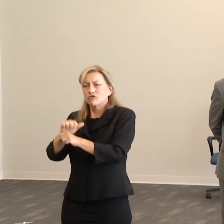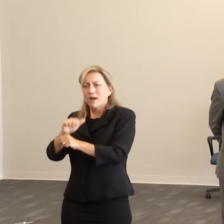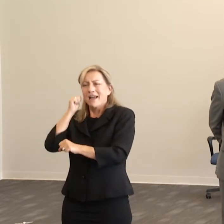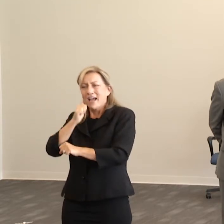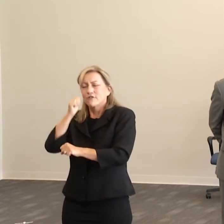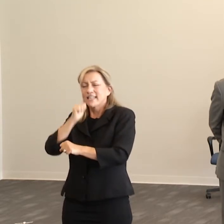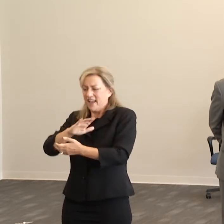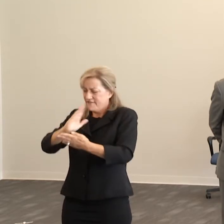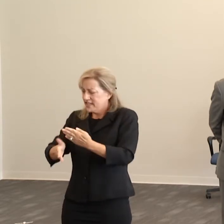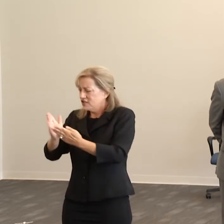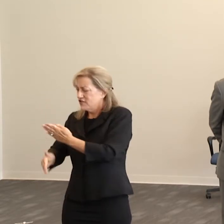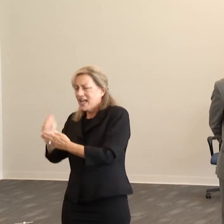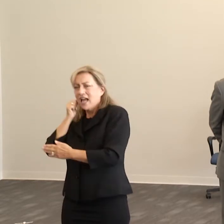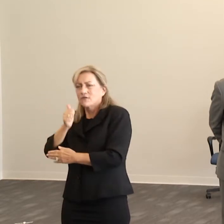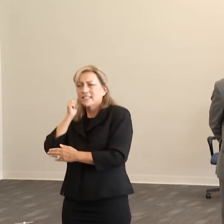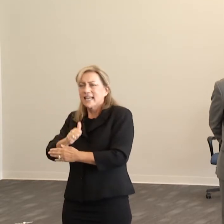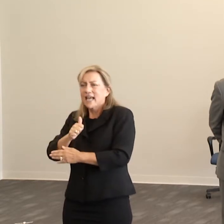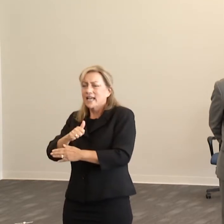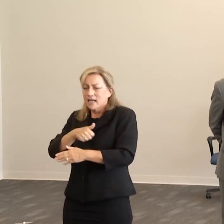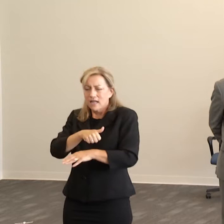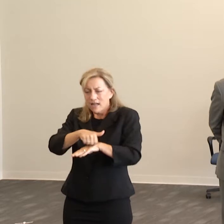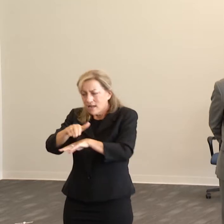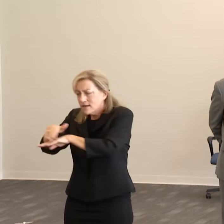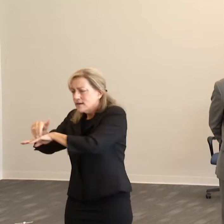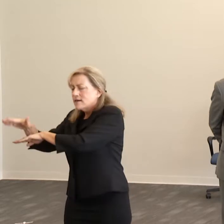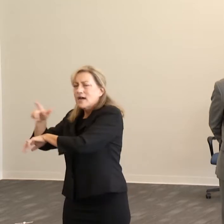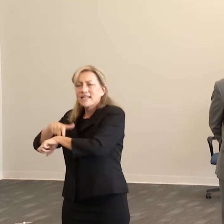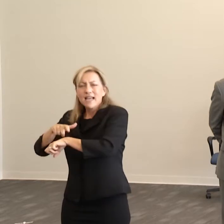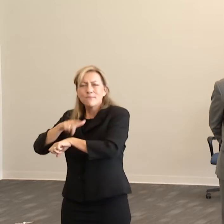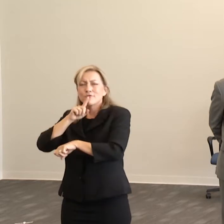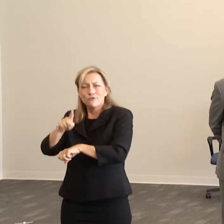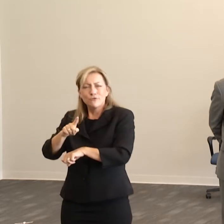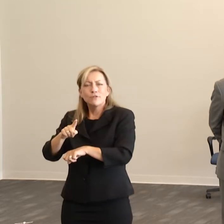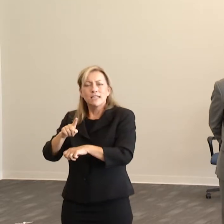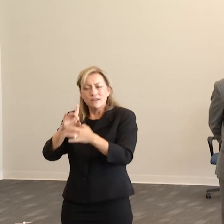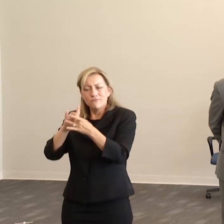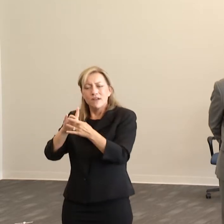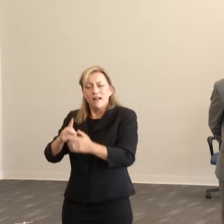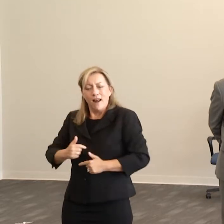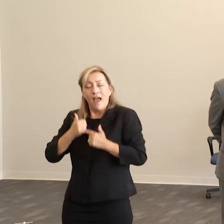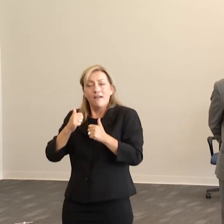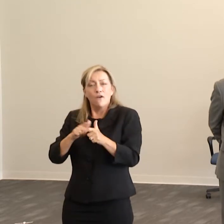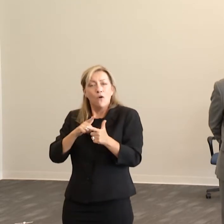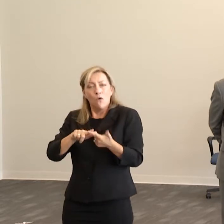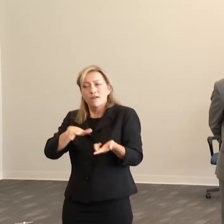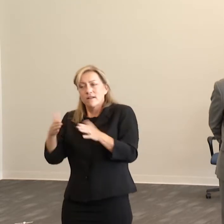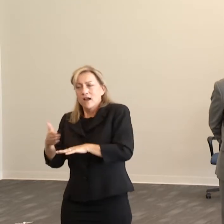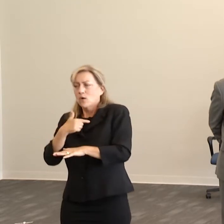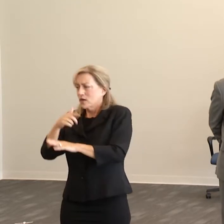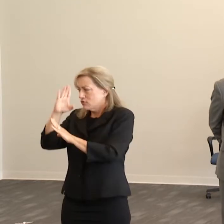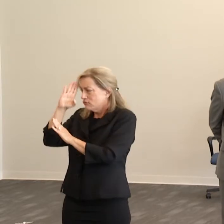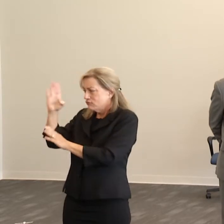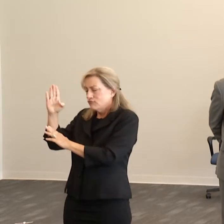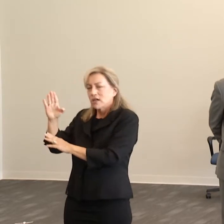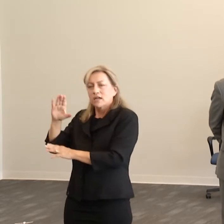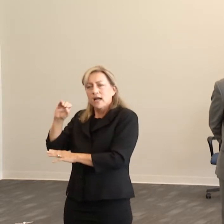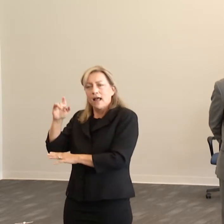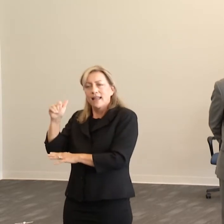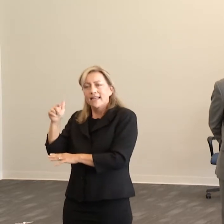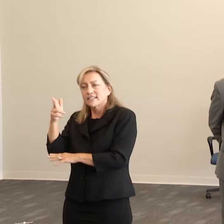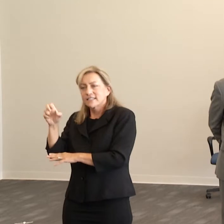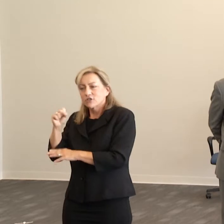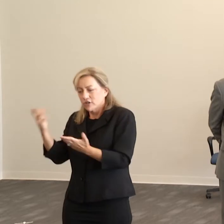timely basis is literally a matter of life and death. So I want to salute my colleagues from the House who are here, Bobby Rush